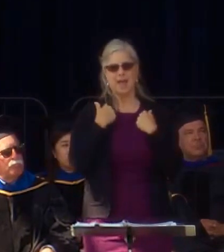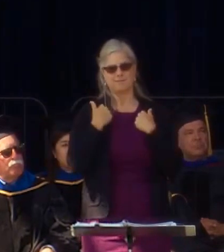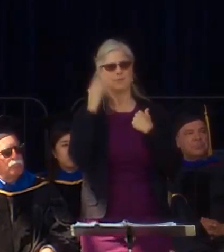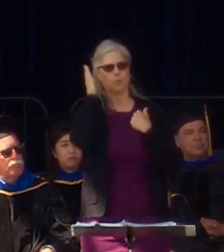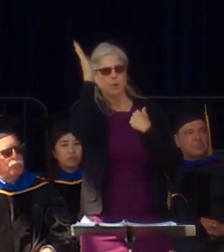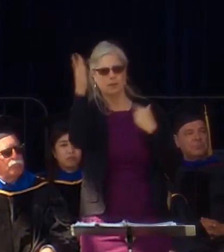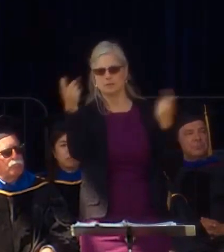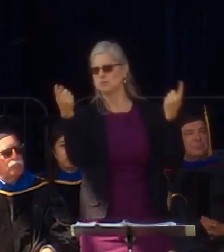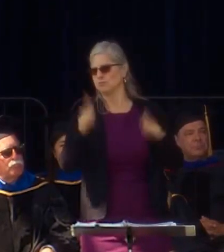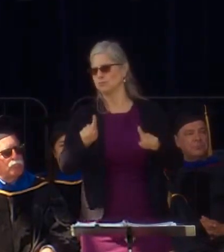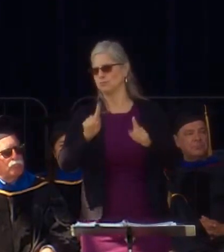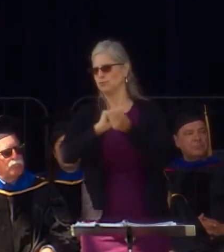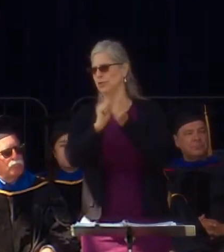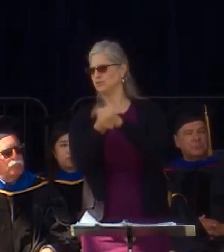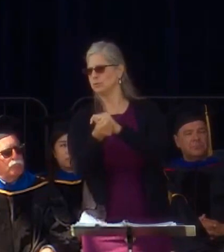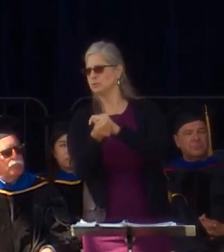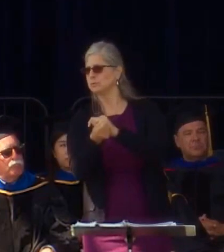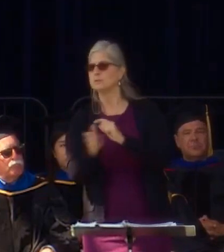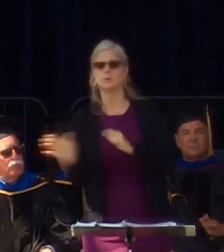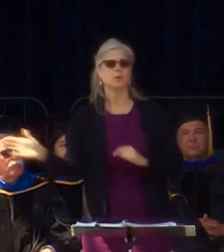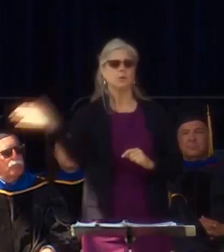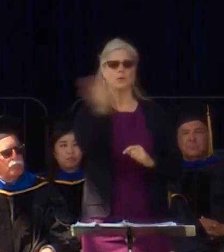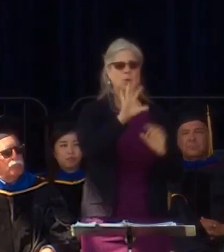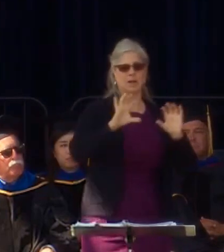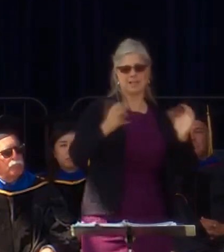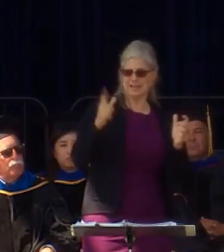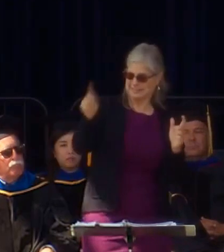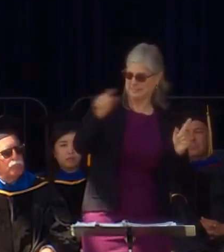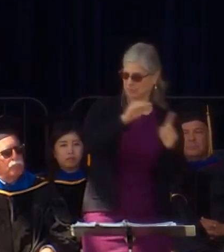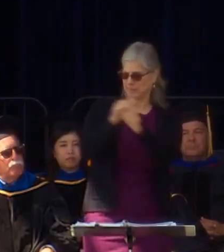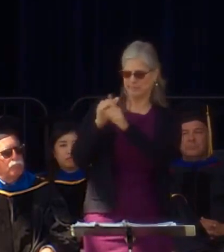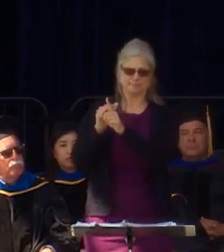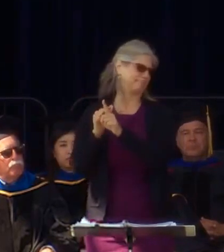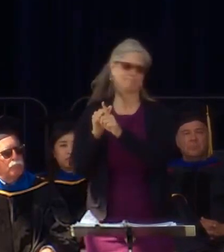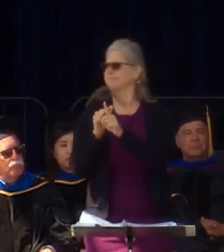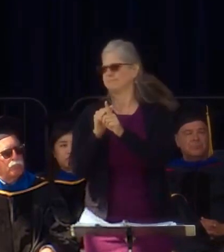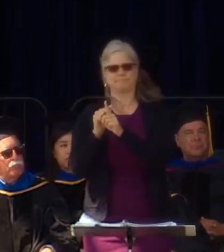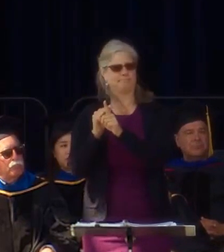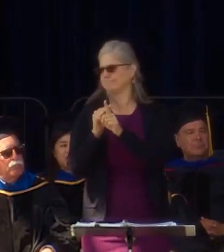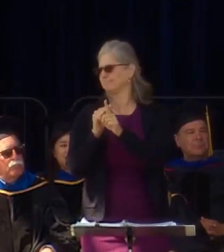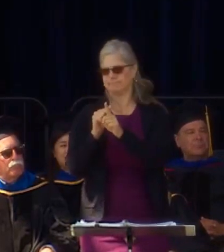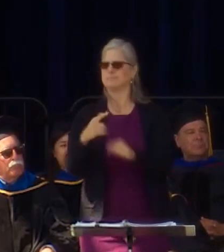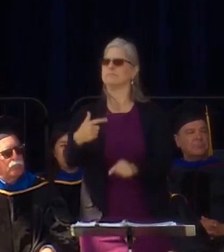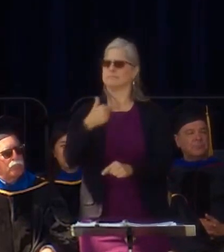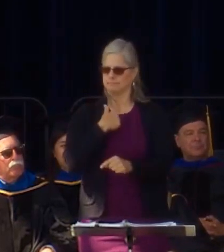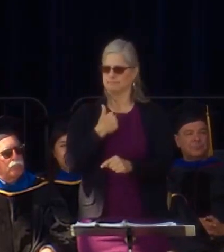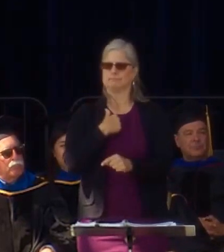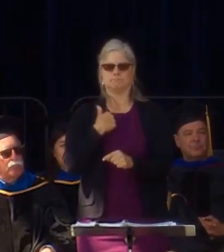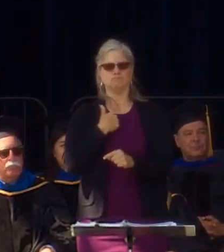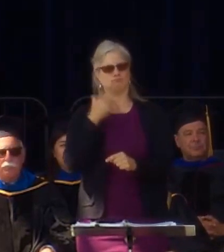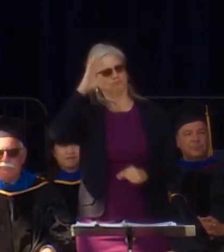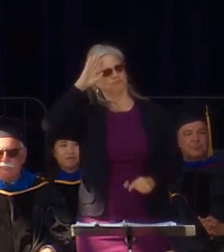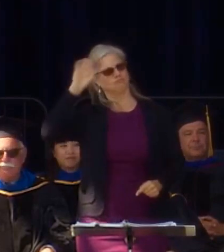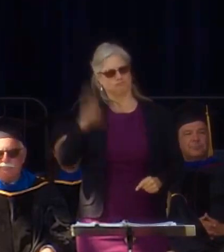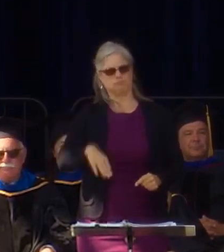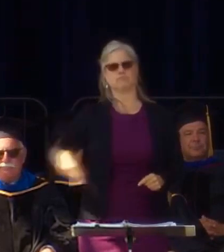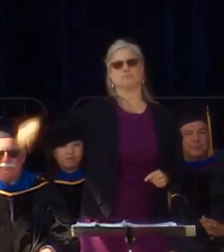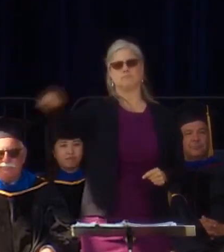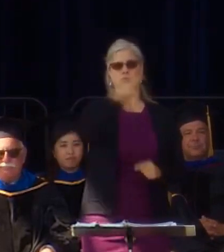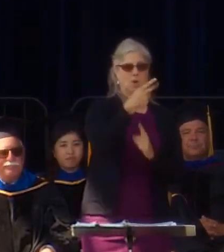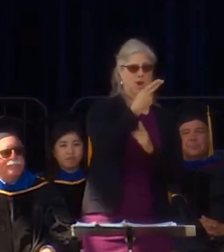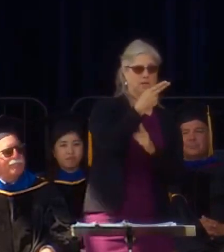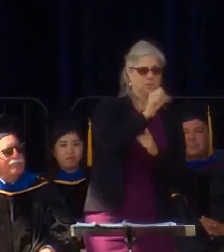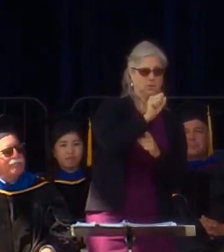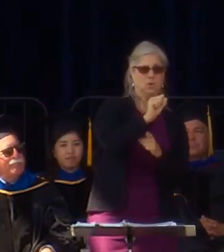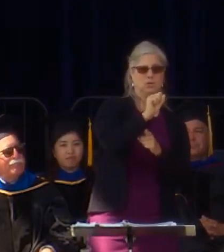change. But your class doesn't need any reminder of that. I am keenly aware that your high